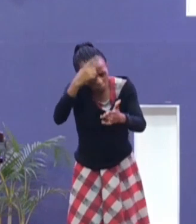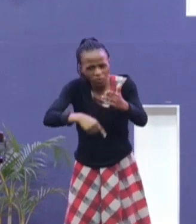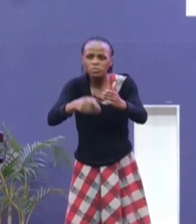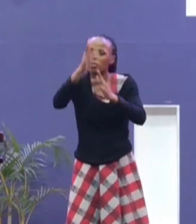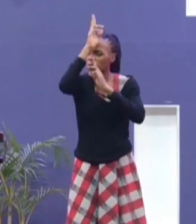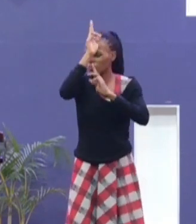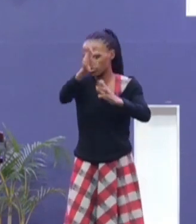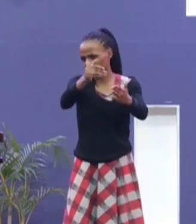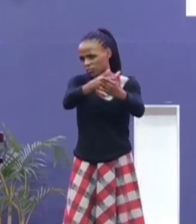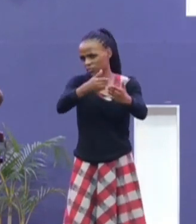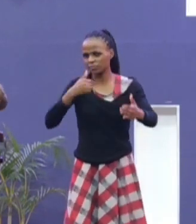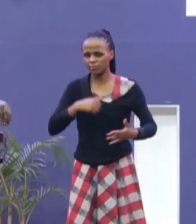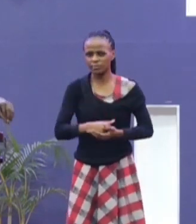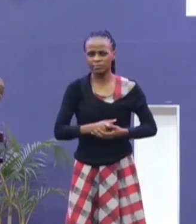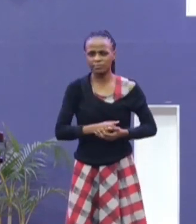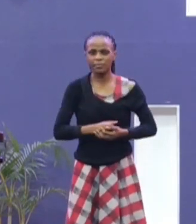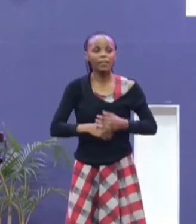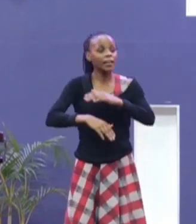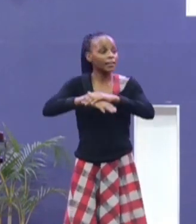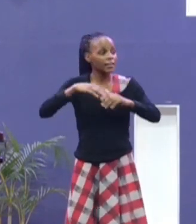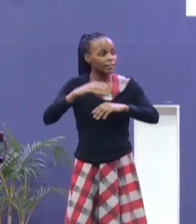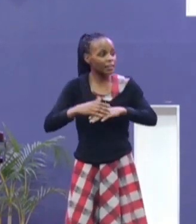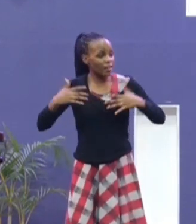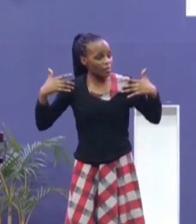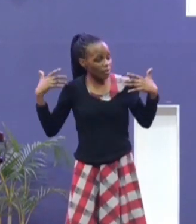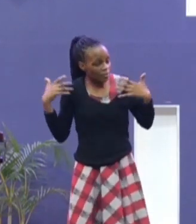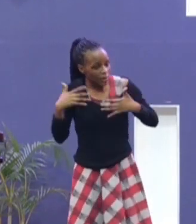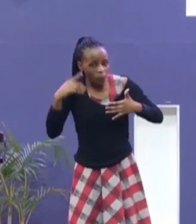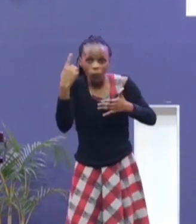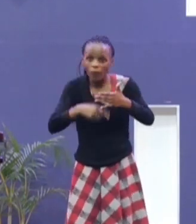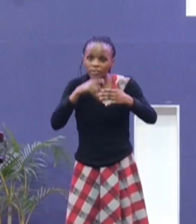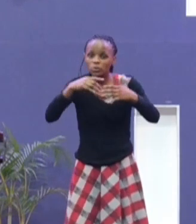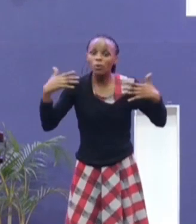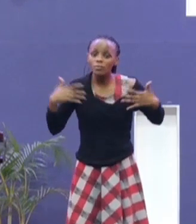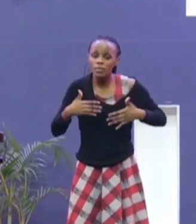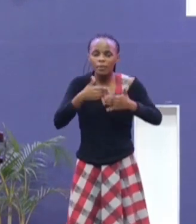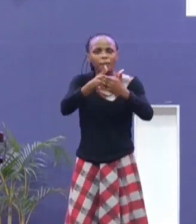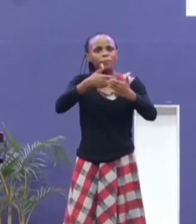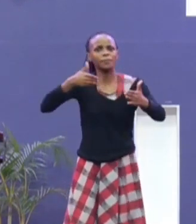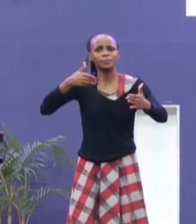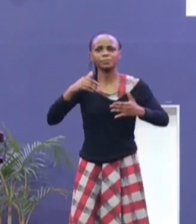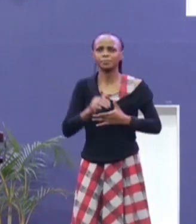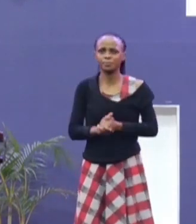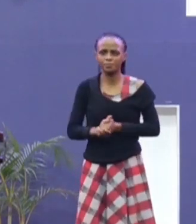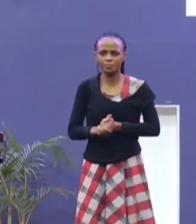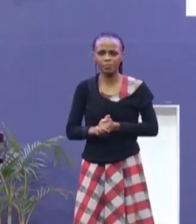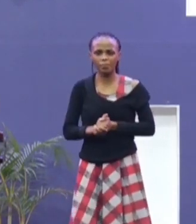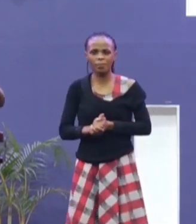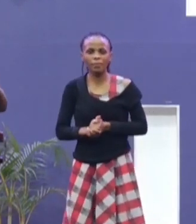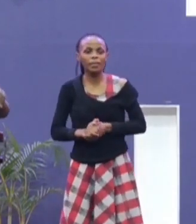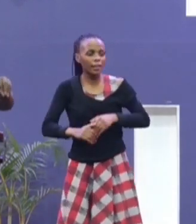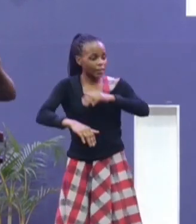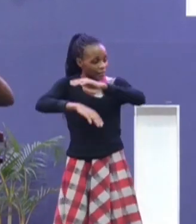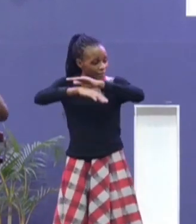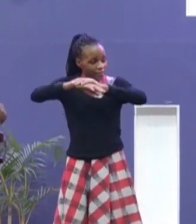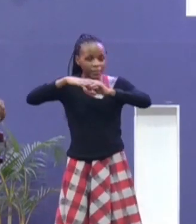the things that you've been honoring. Temuddamu kutia. Do not fear any more the things you used to fear. Temuddamu kuba